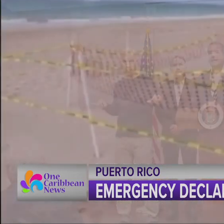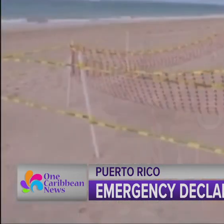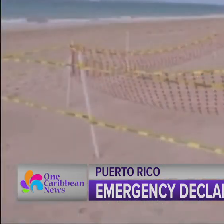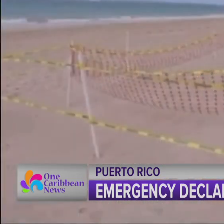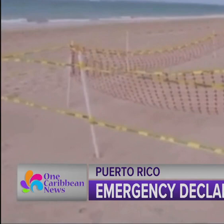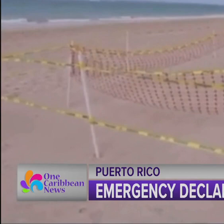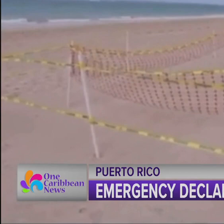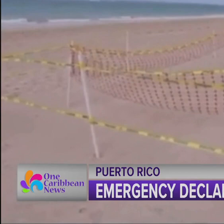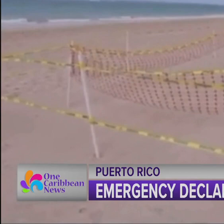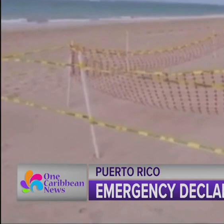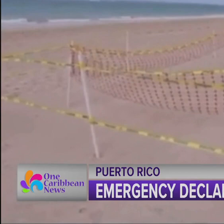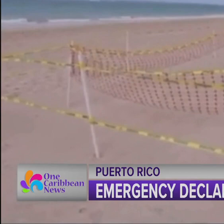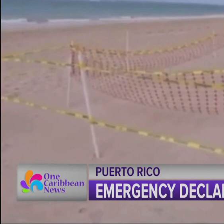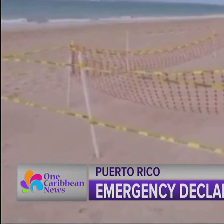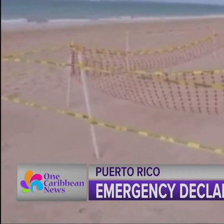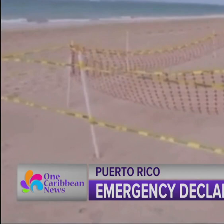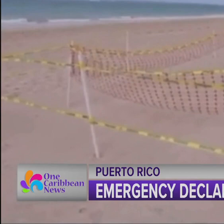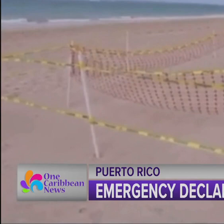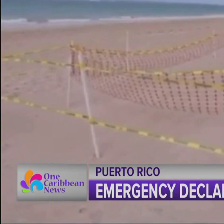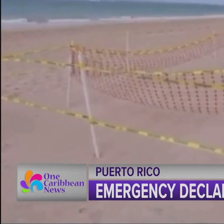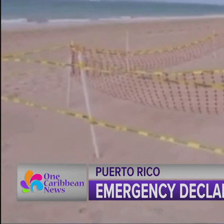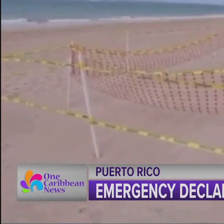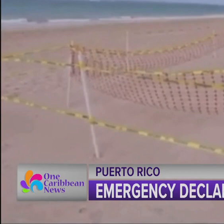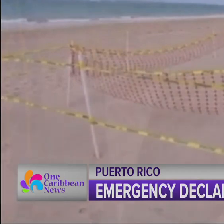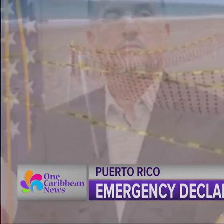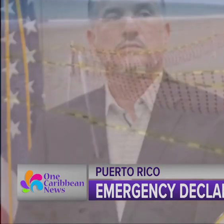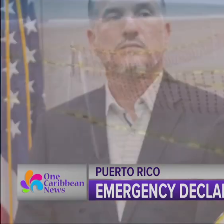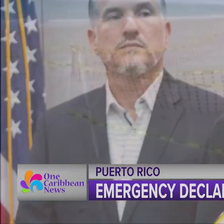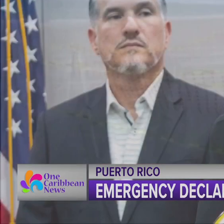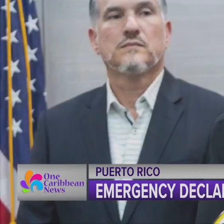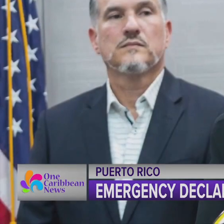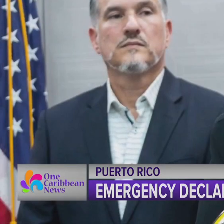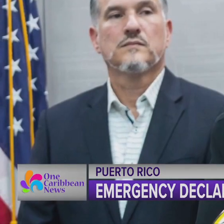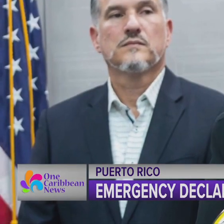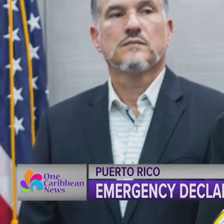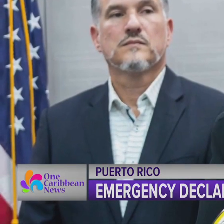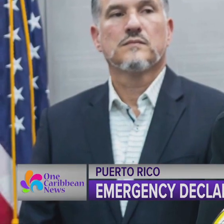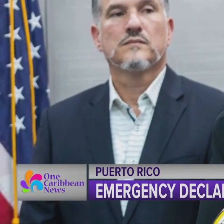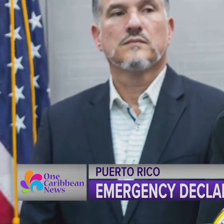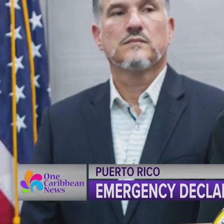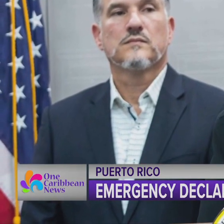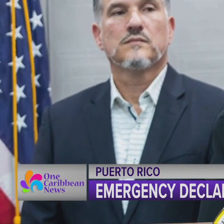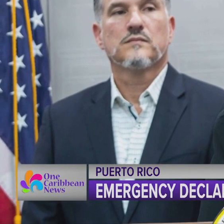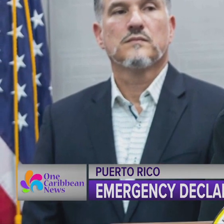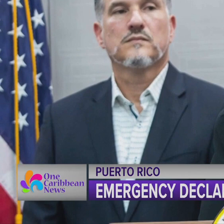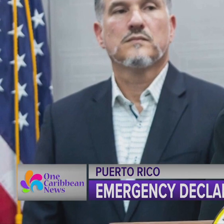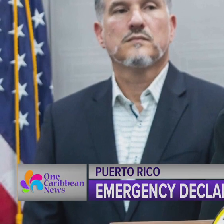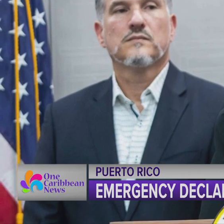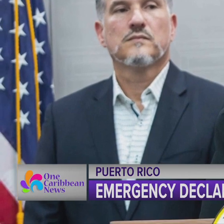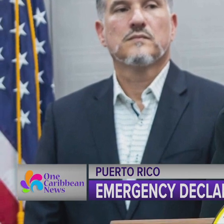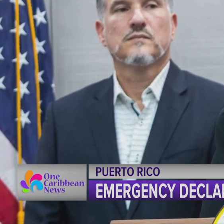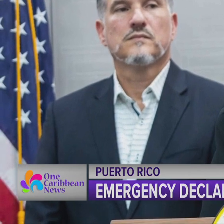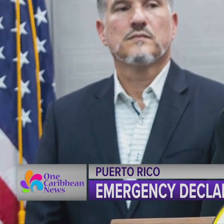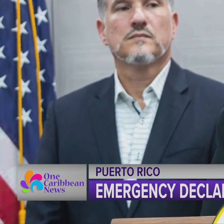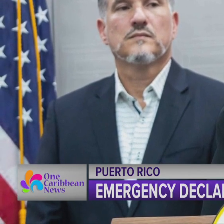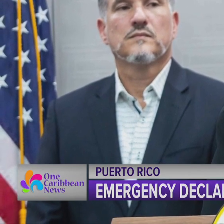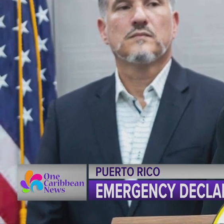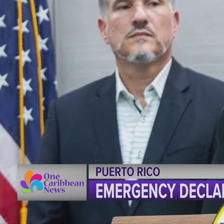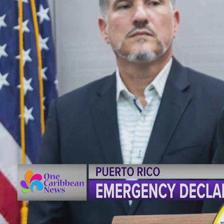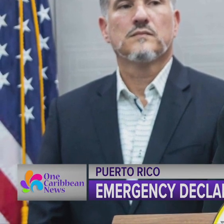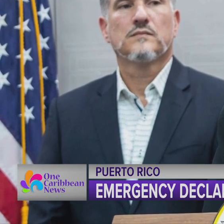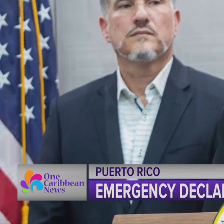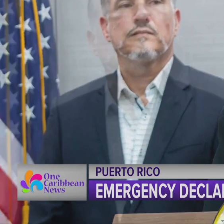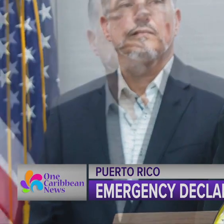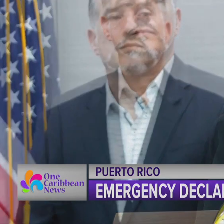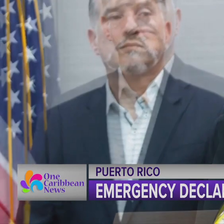Also, the Housing Department will allocate $100 million from the Community Development Block Grant Mitigation Program.